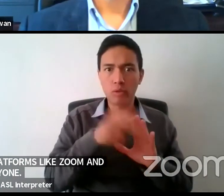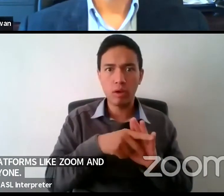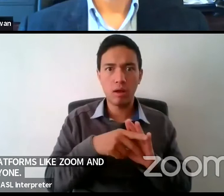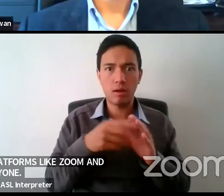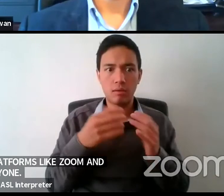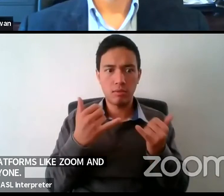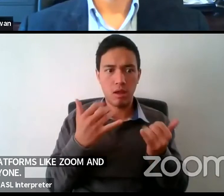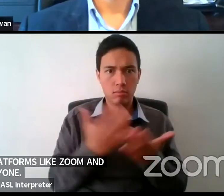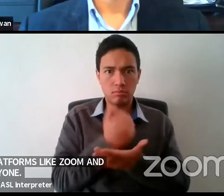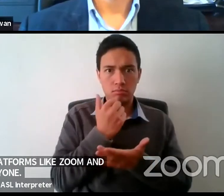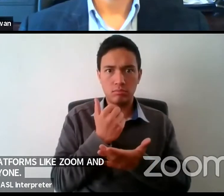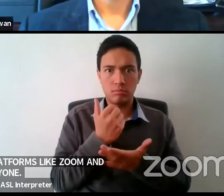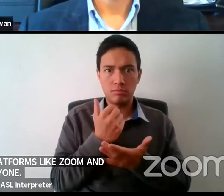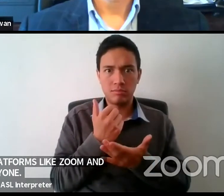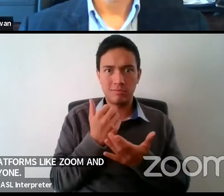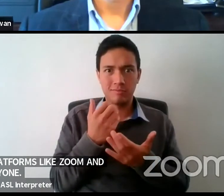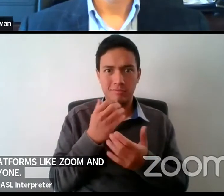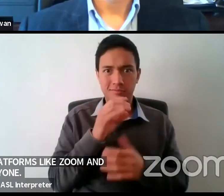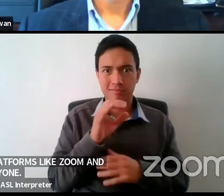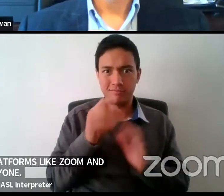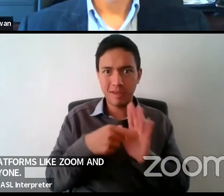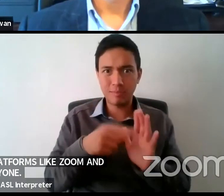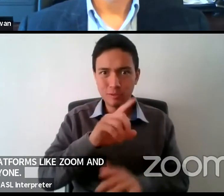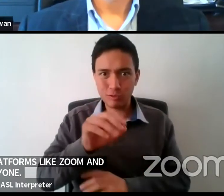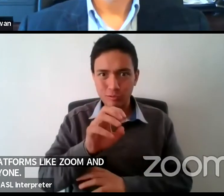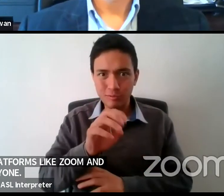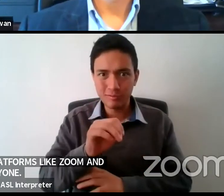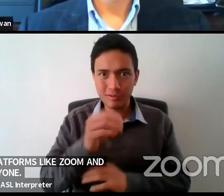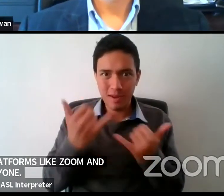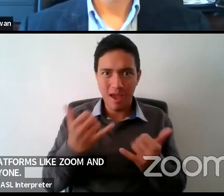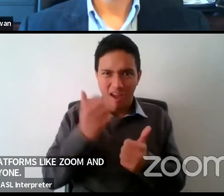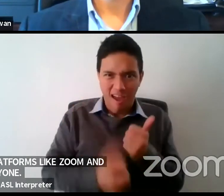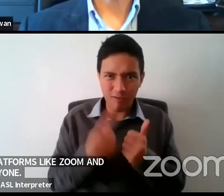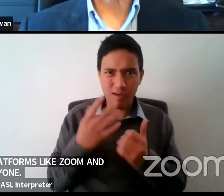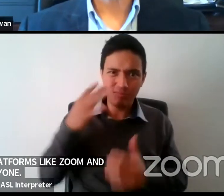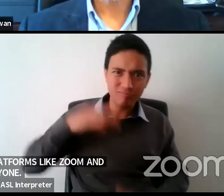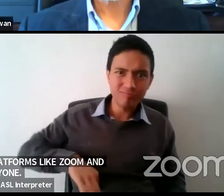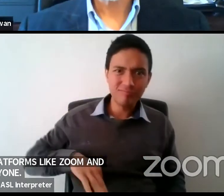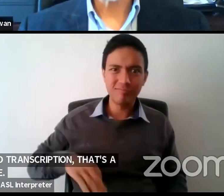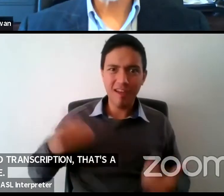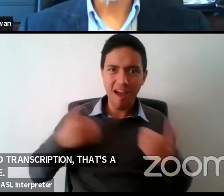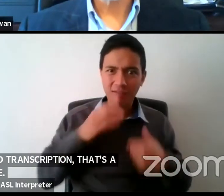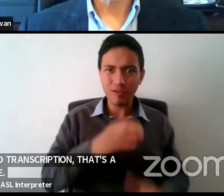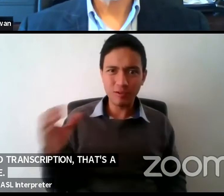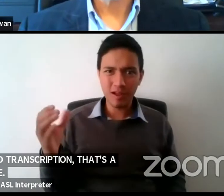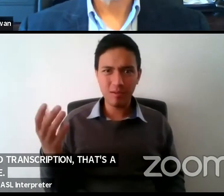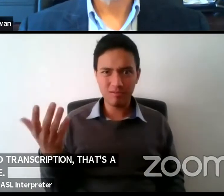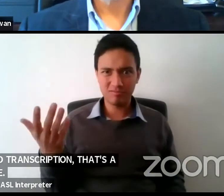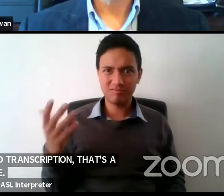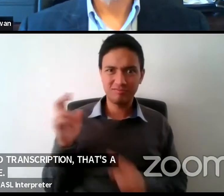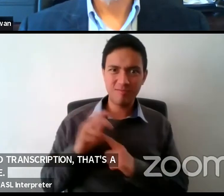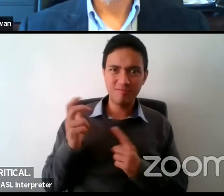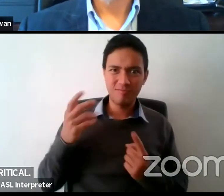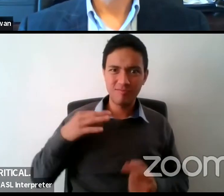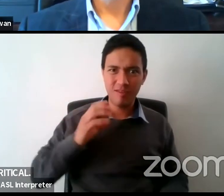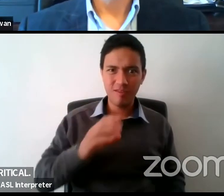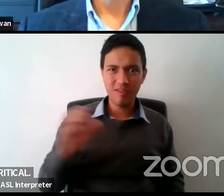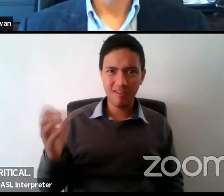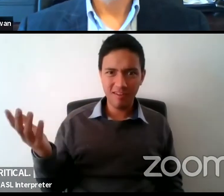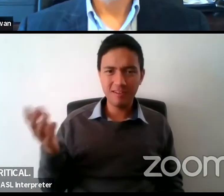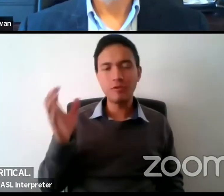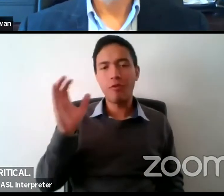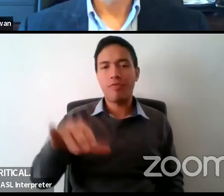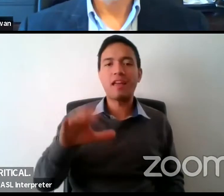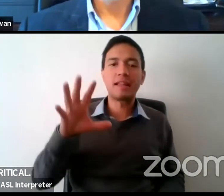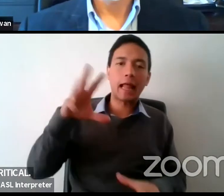and transcription. That's a really good example. So inclusive design is critical, and that's a place where AARP is working